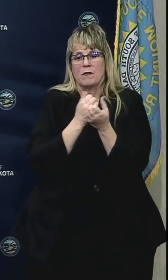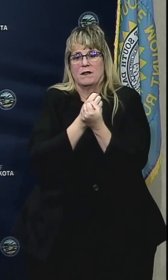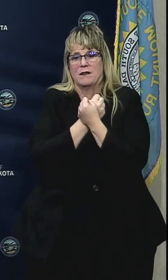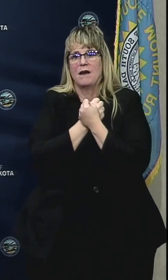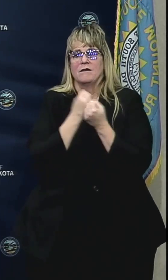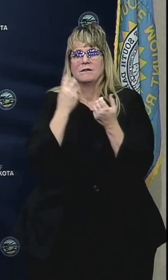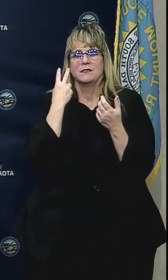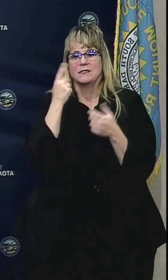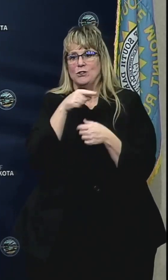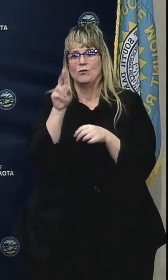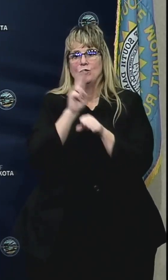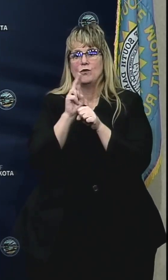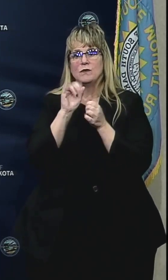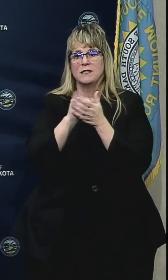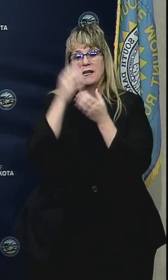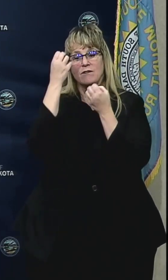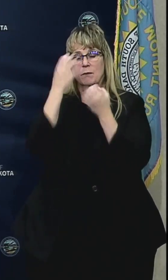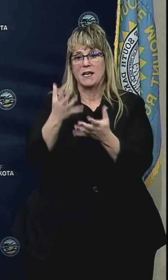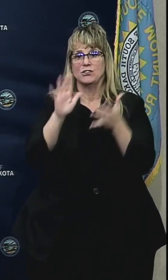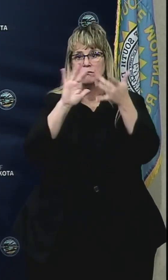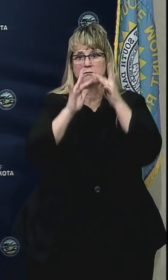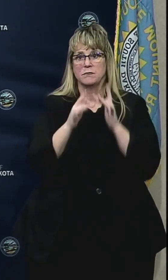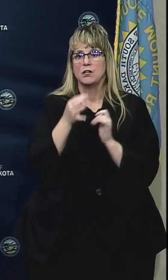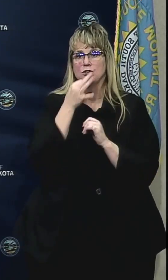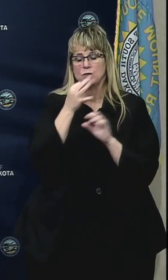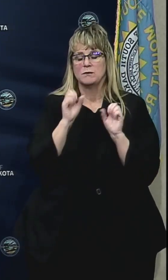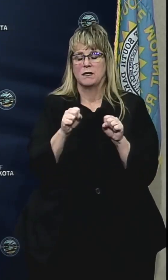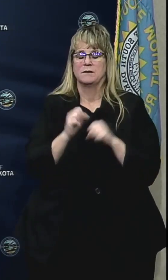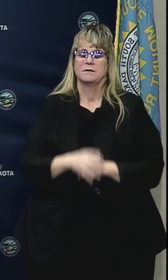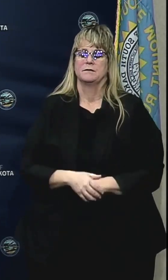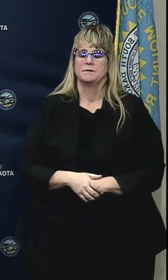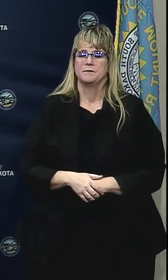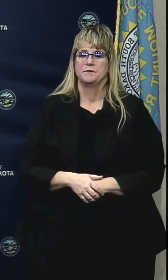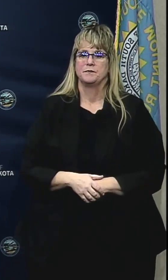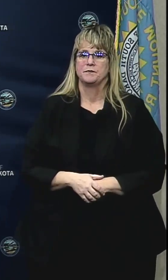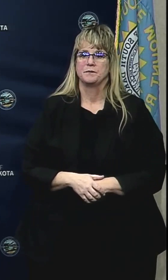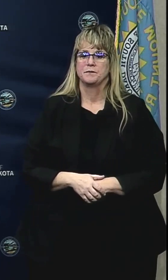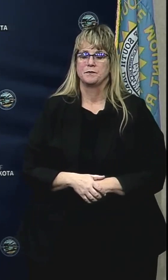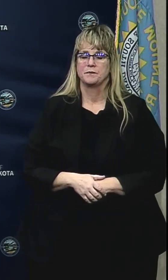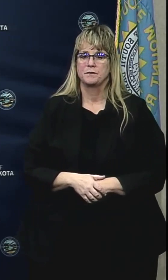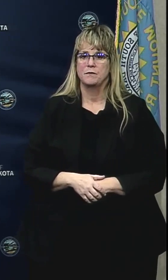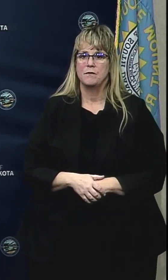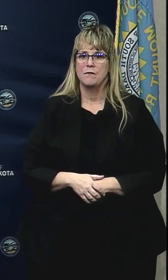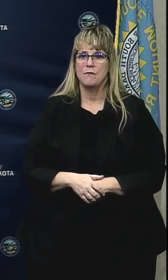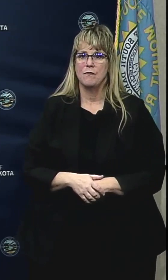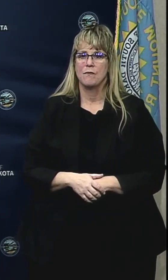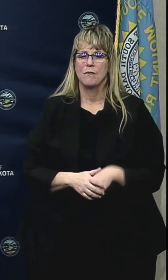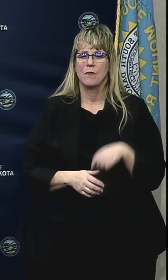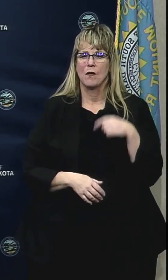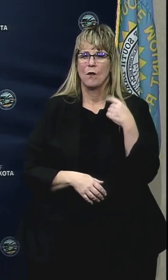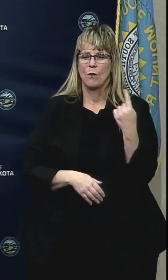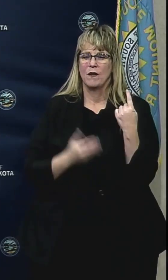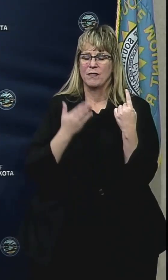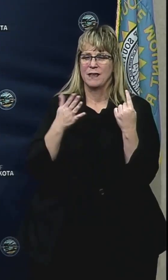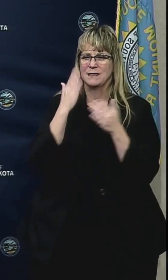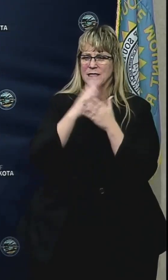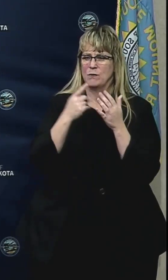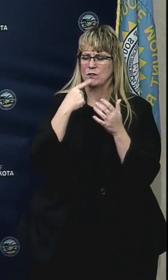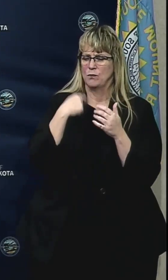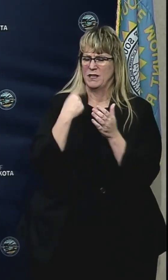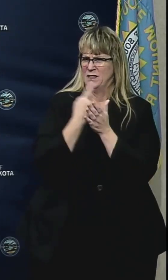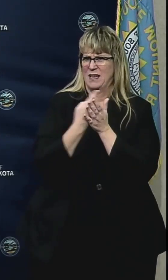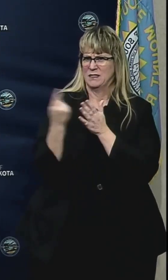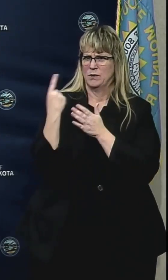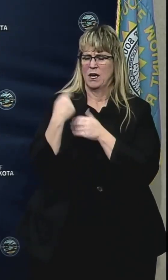see you be able to access that information as soon as possible. One of the things that somebody told me a week or so ago was